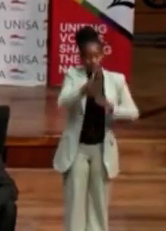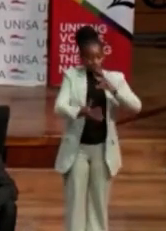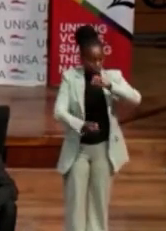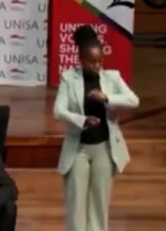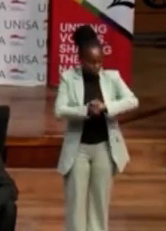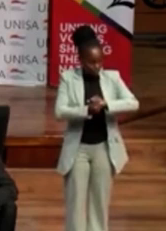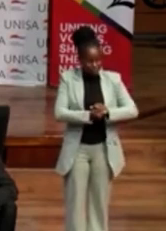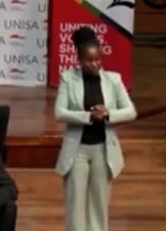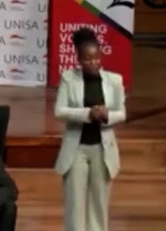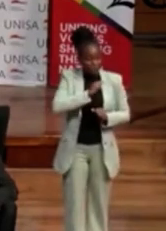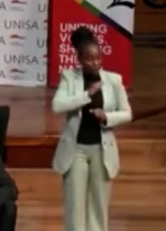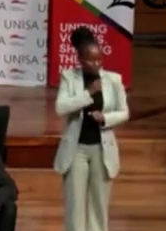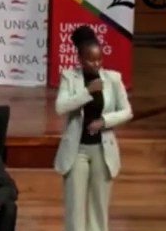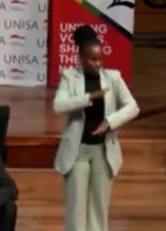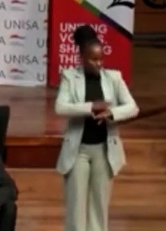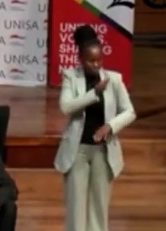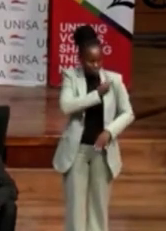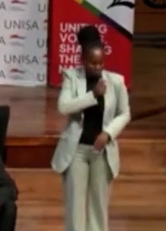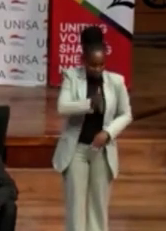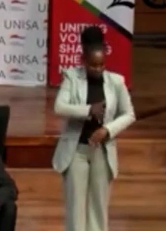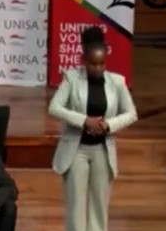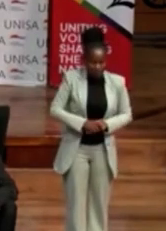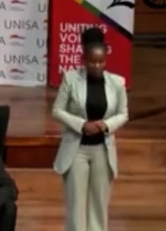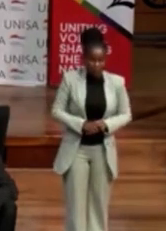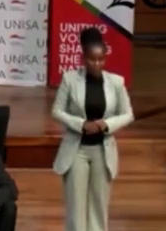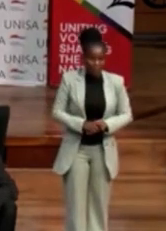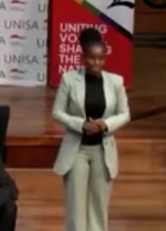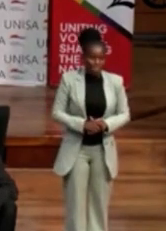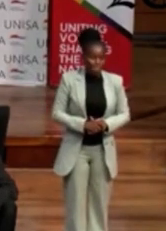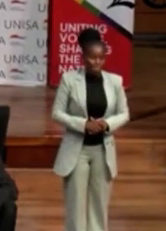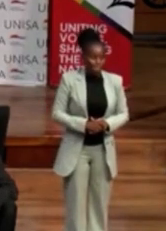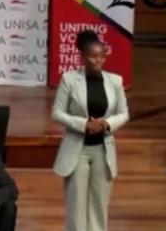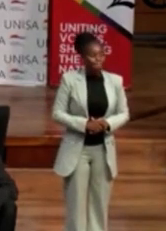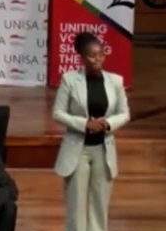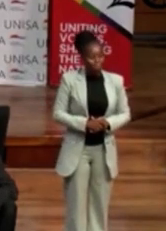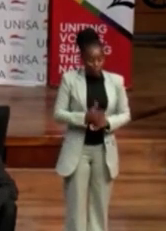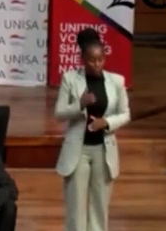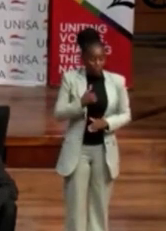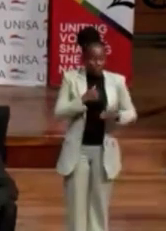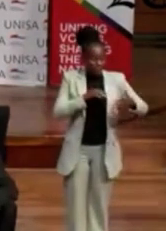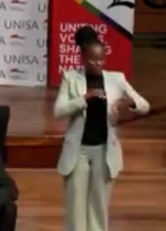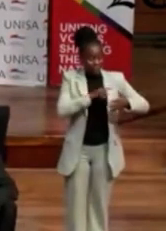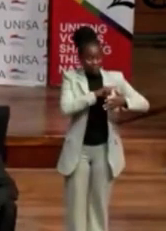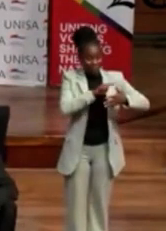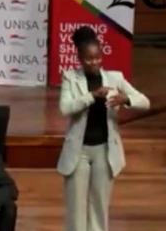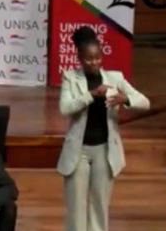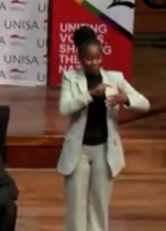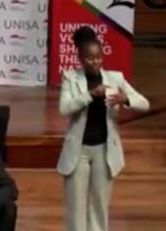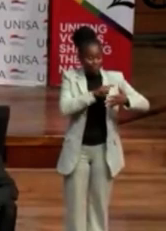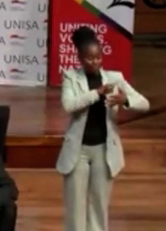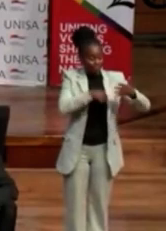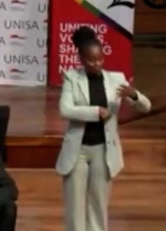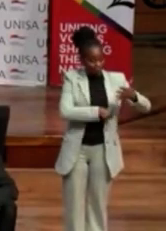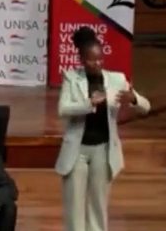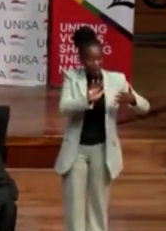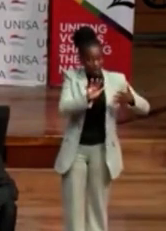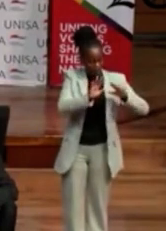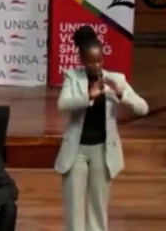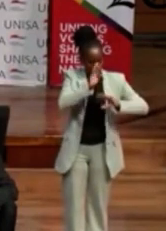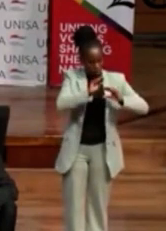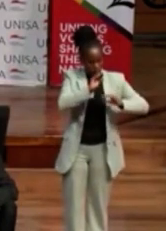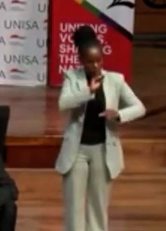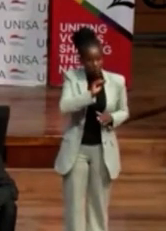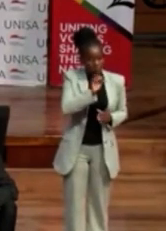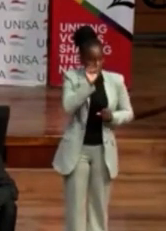just highlight about 5 lessons that we can draw from the African continent. One